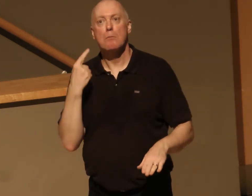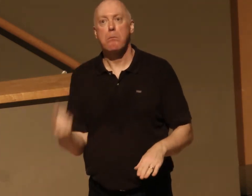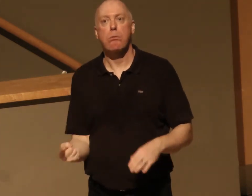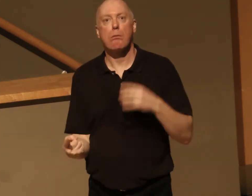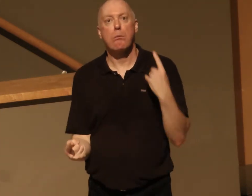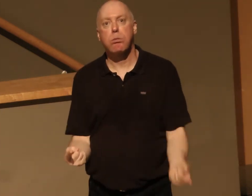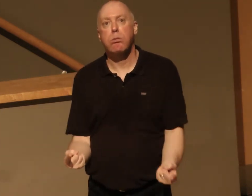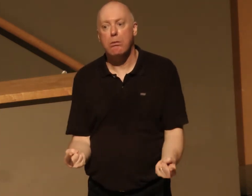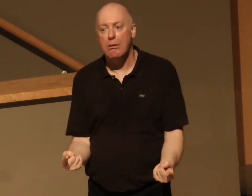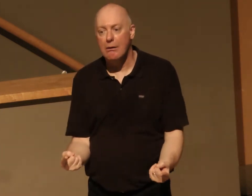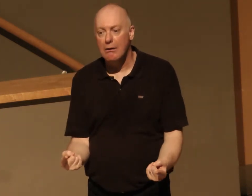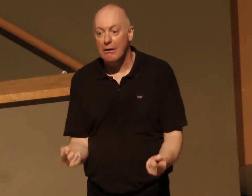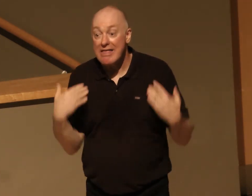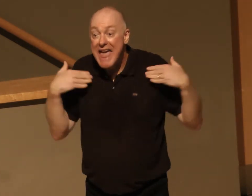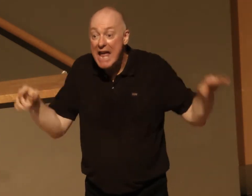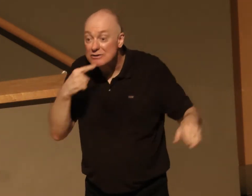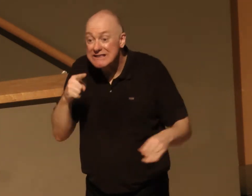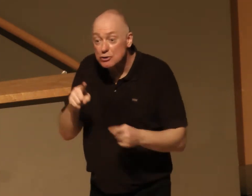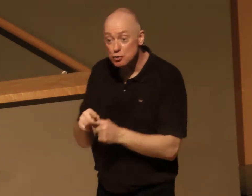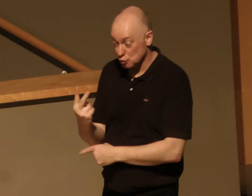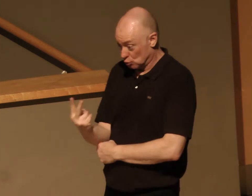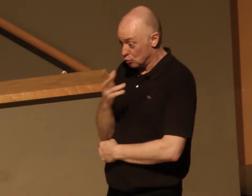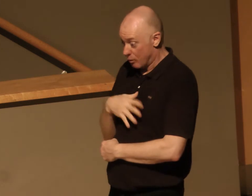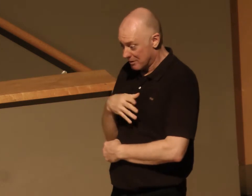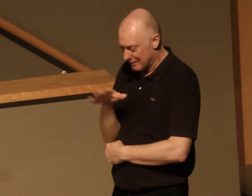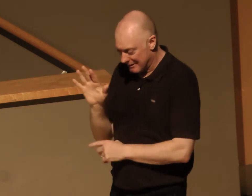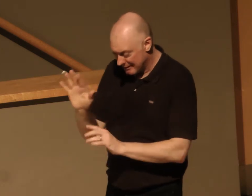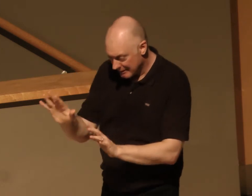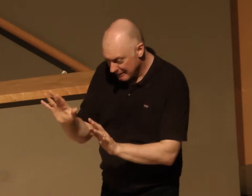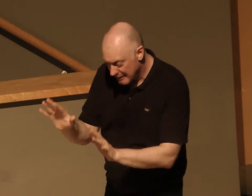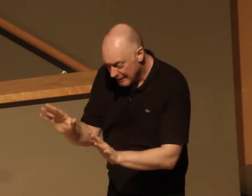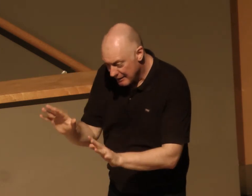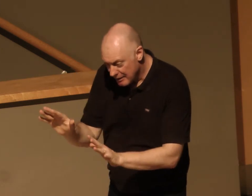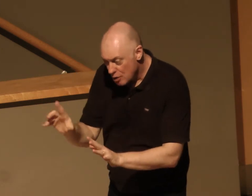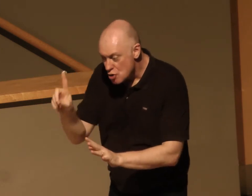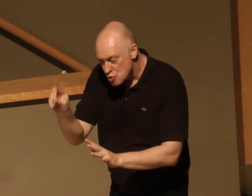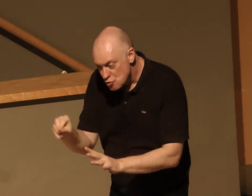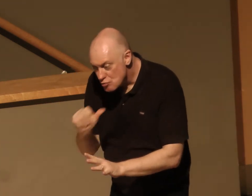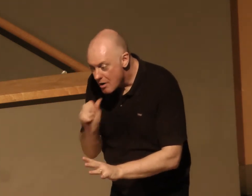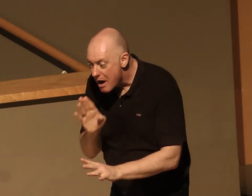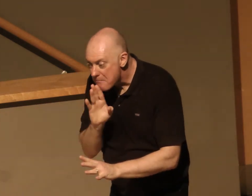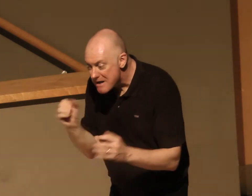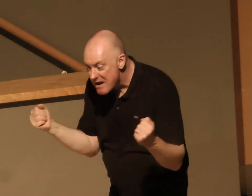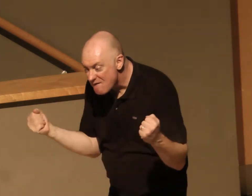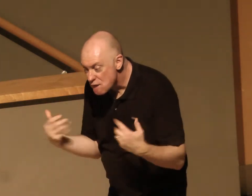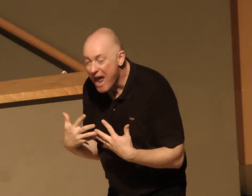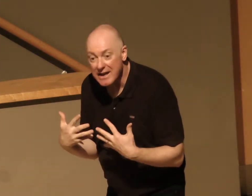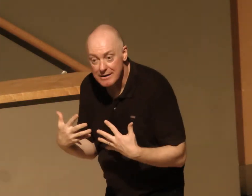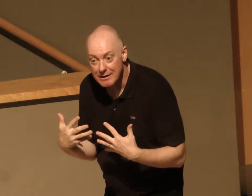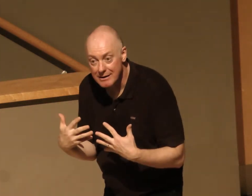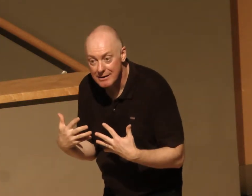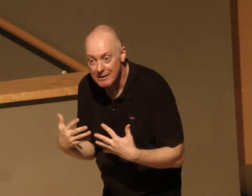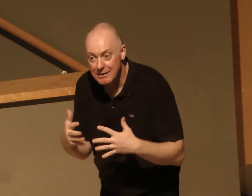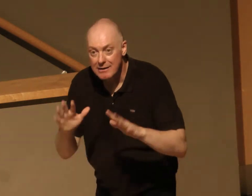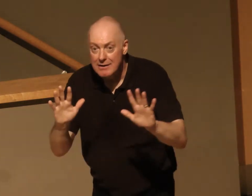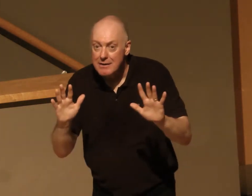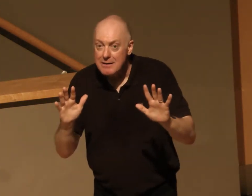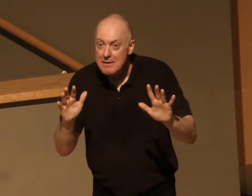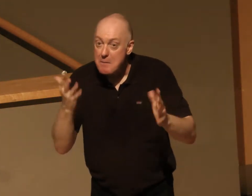but then the angel says to the women do not be afraid and this might be for someone here in this room